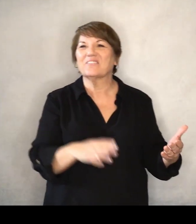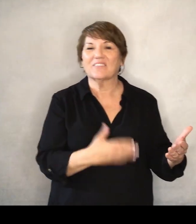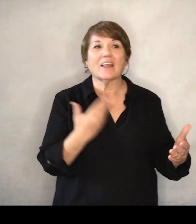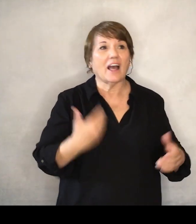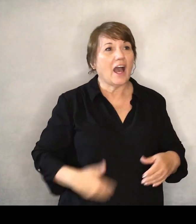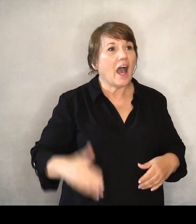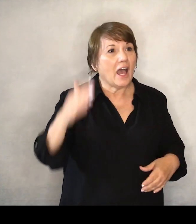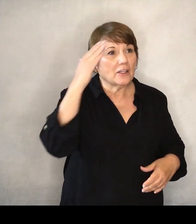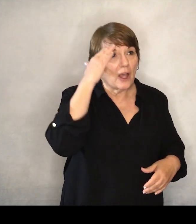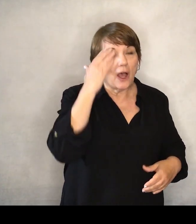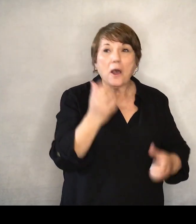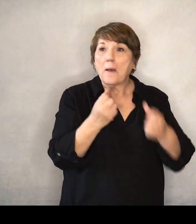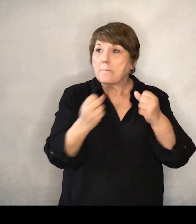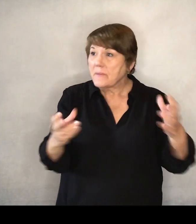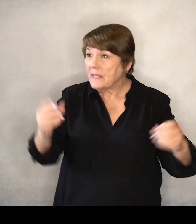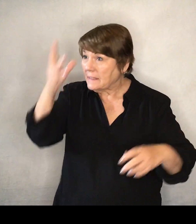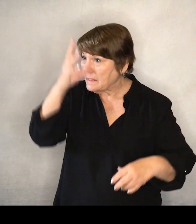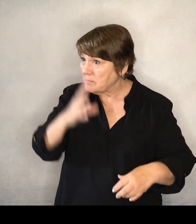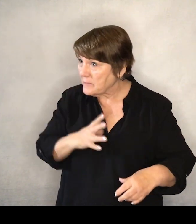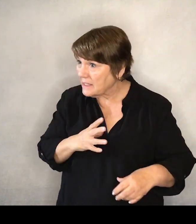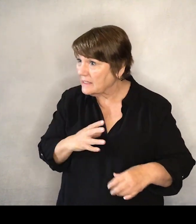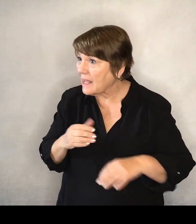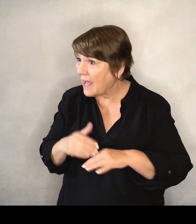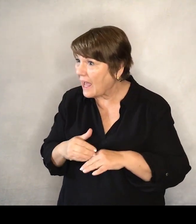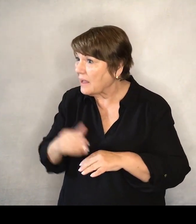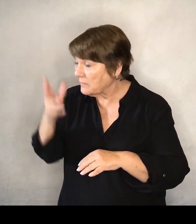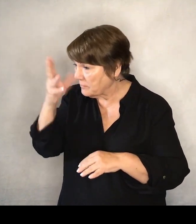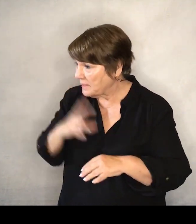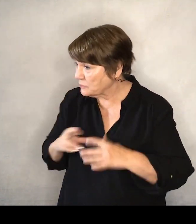I know we're missing a lot of our men today,